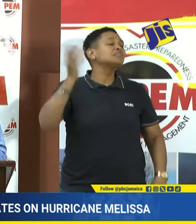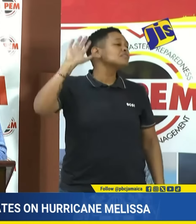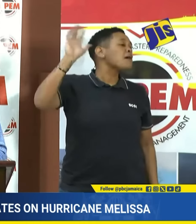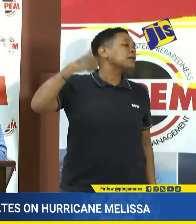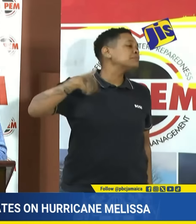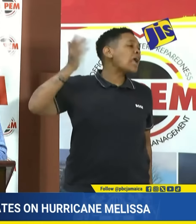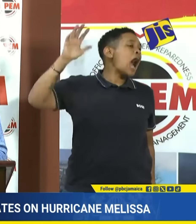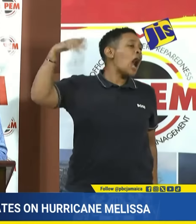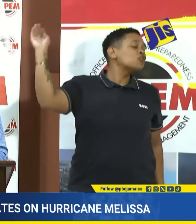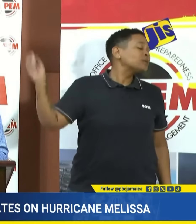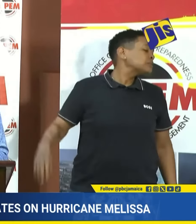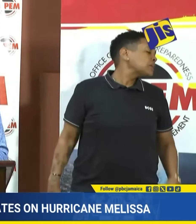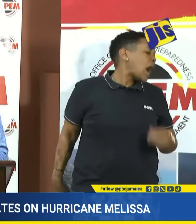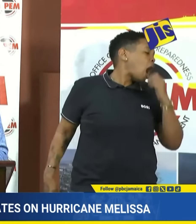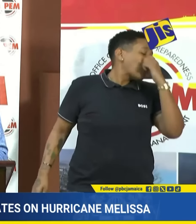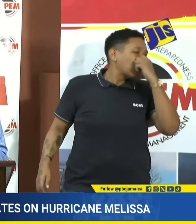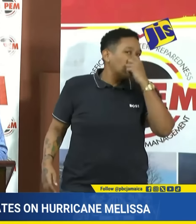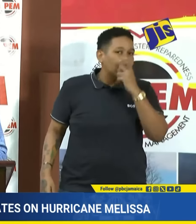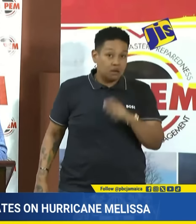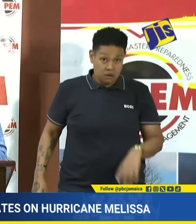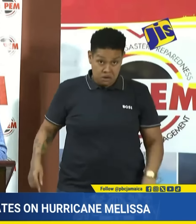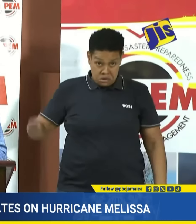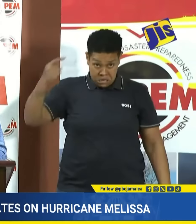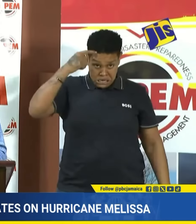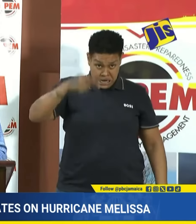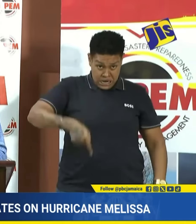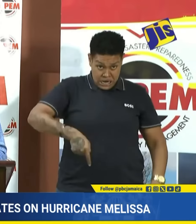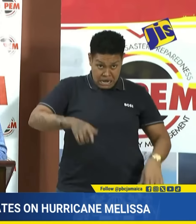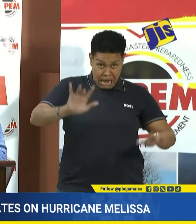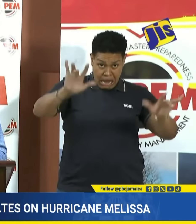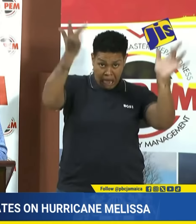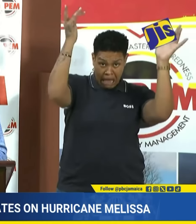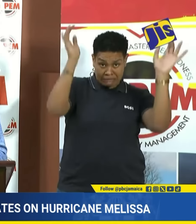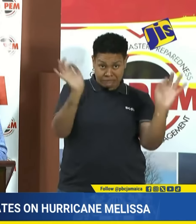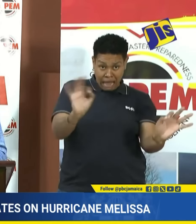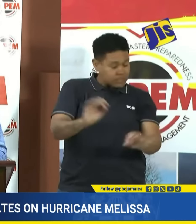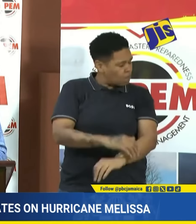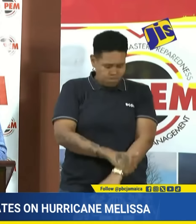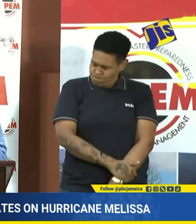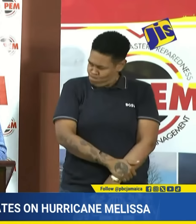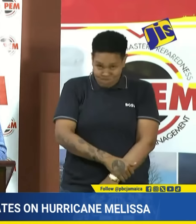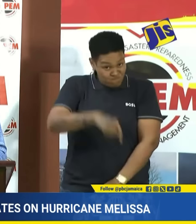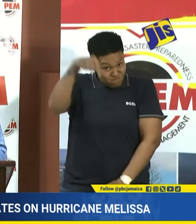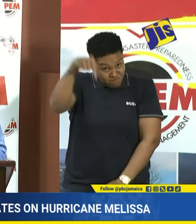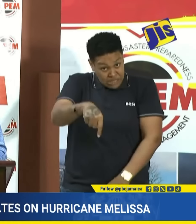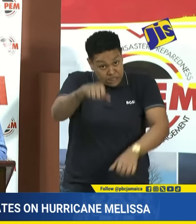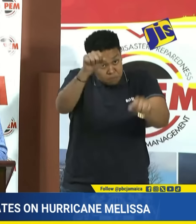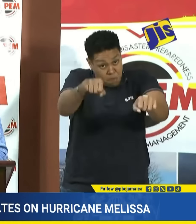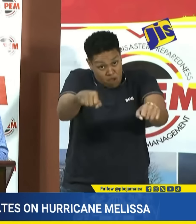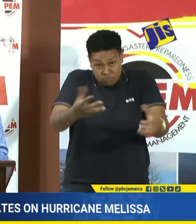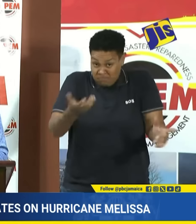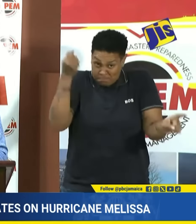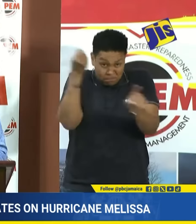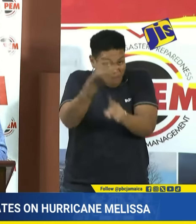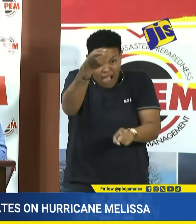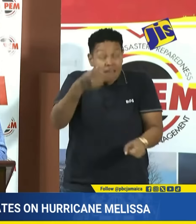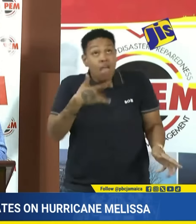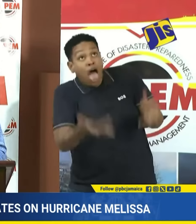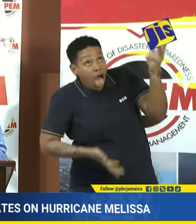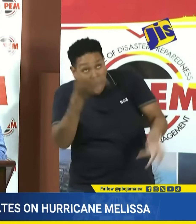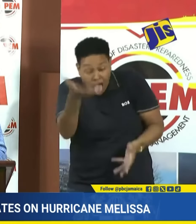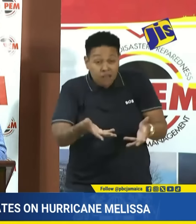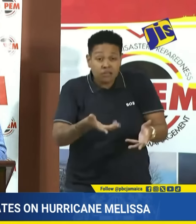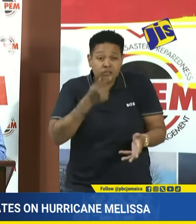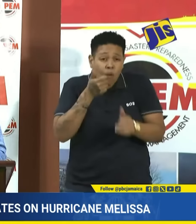are given. Do not take this one lightly. This may be the one. So follow the instructions